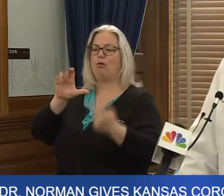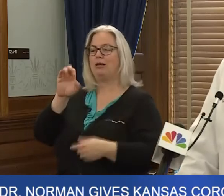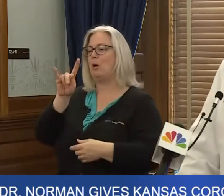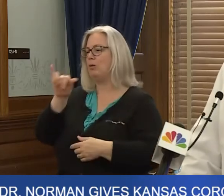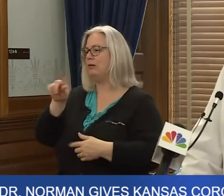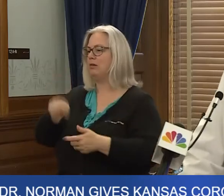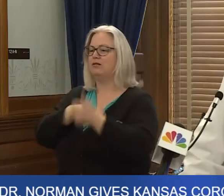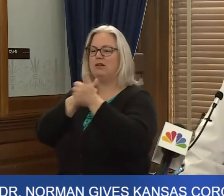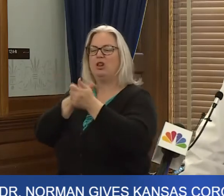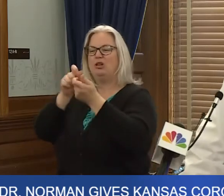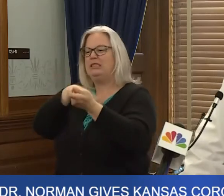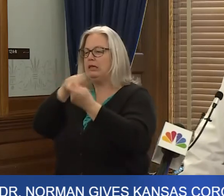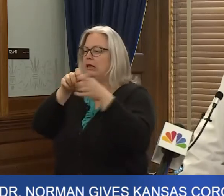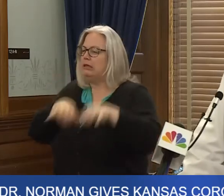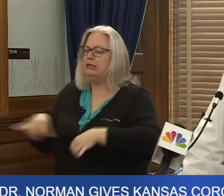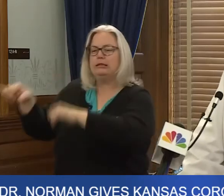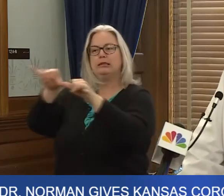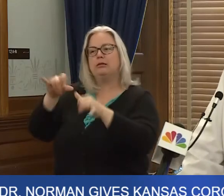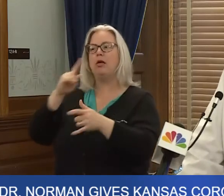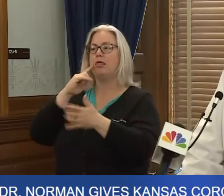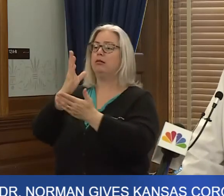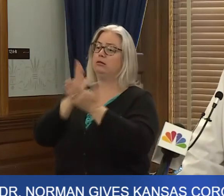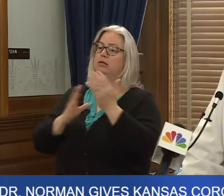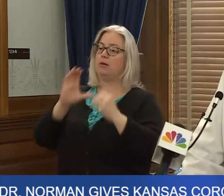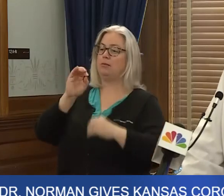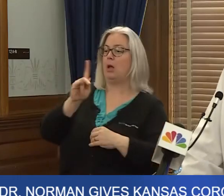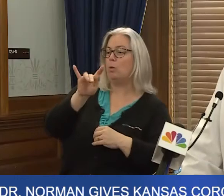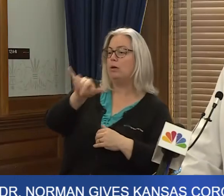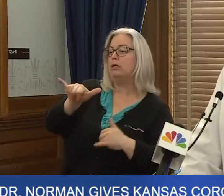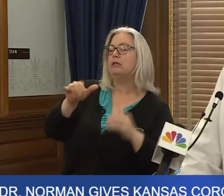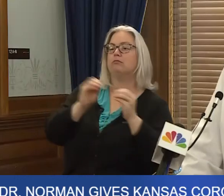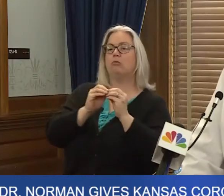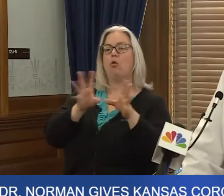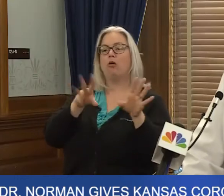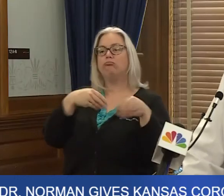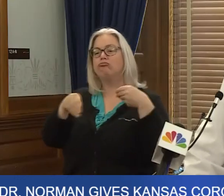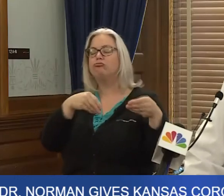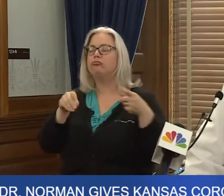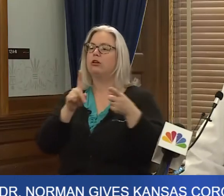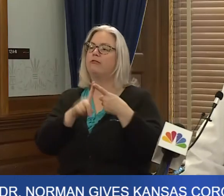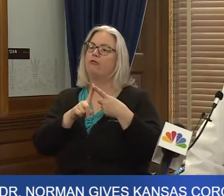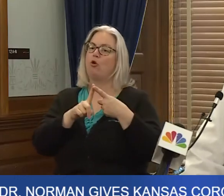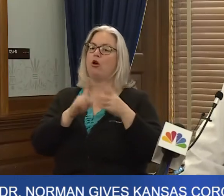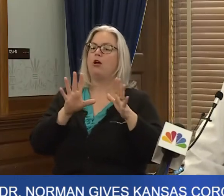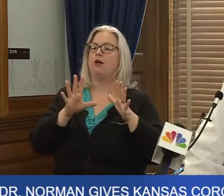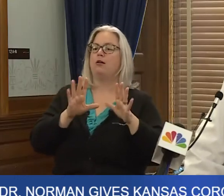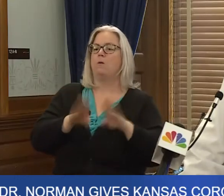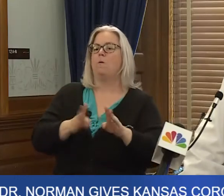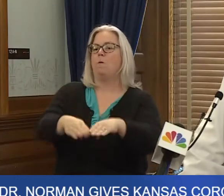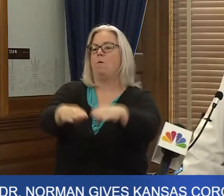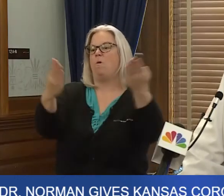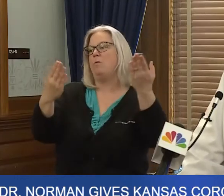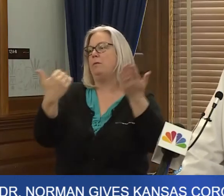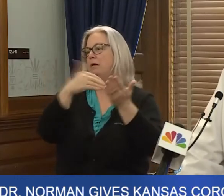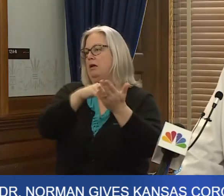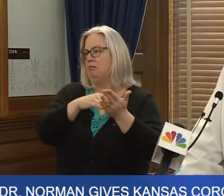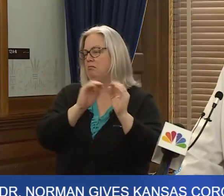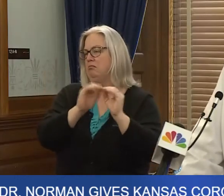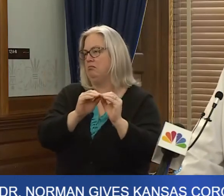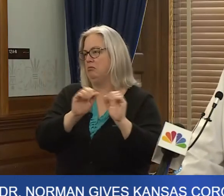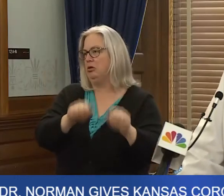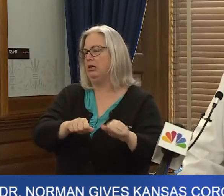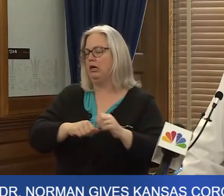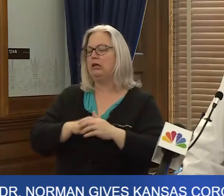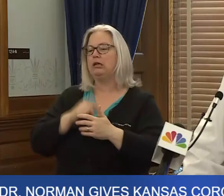and some can have more latitude for easing the restrictions. And I think that there are